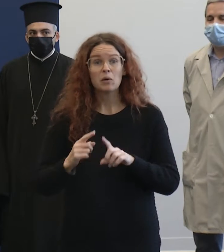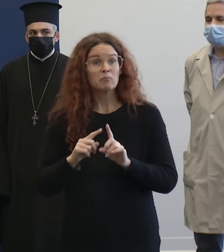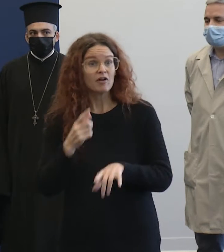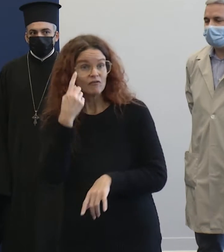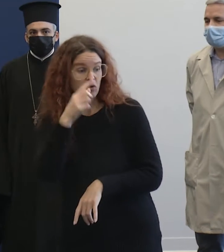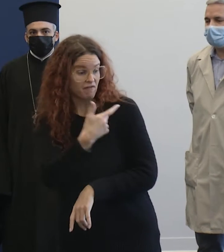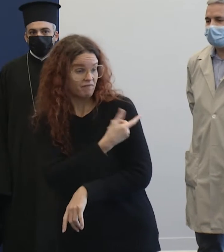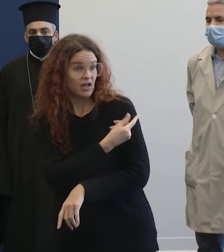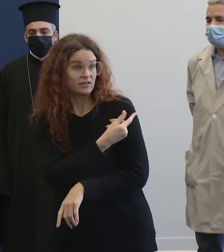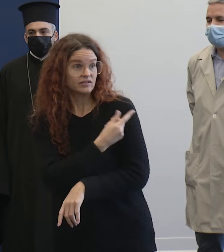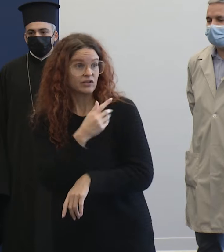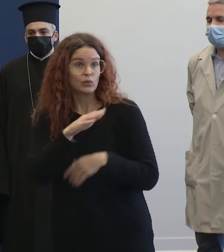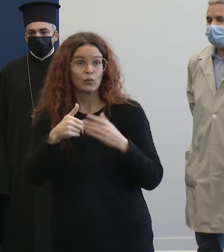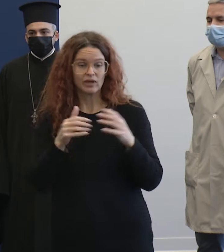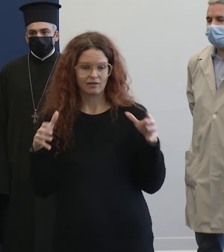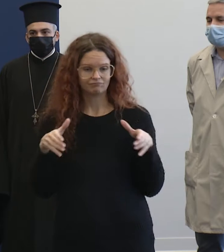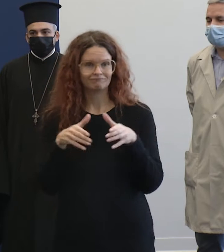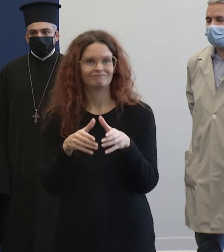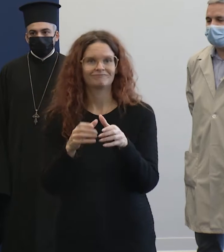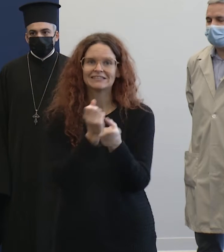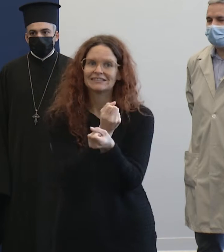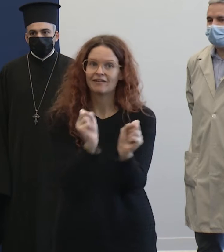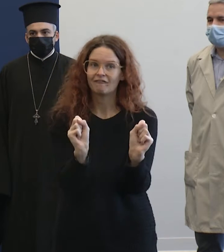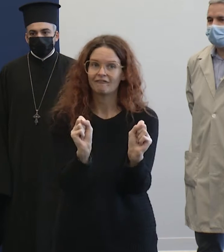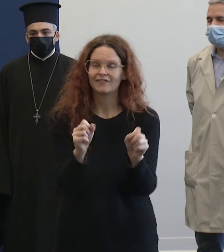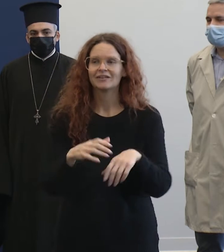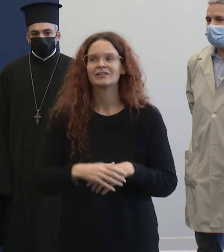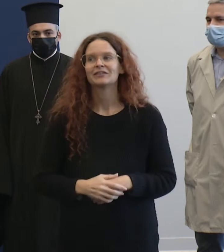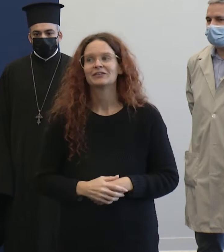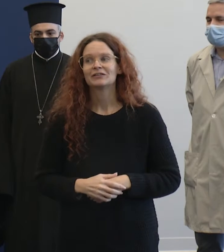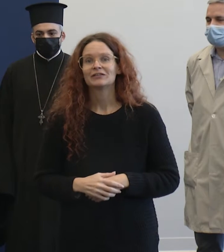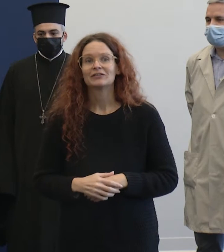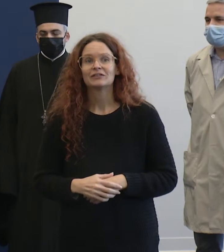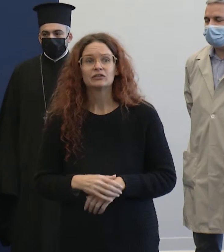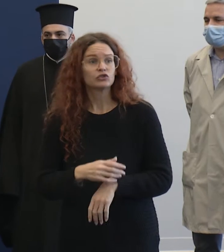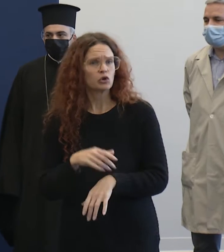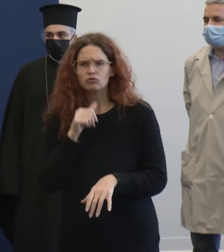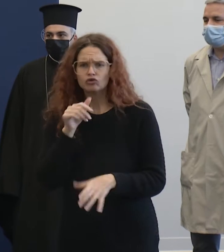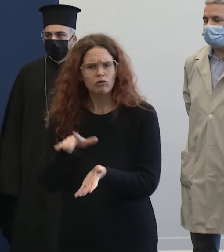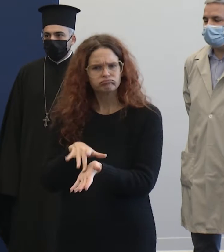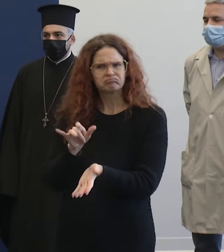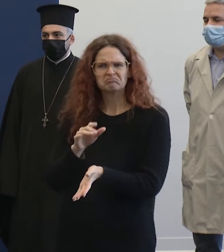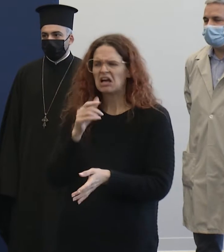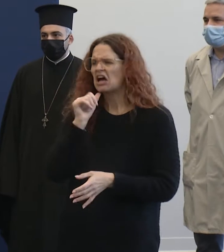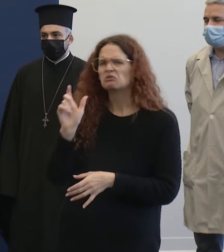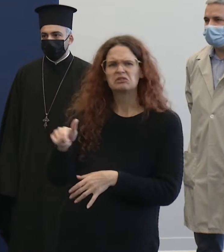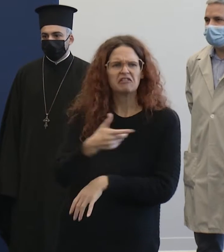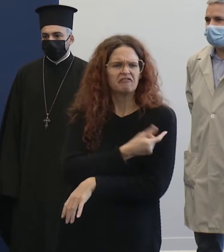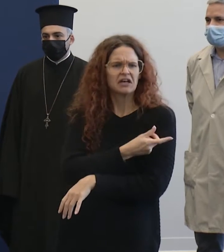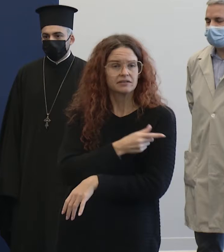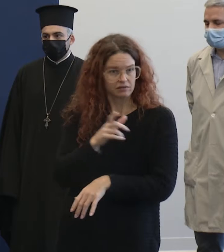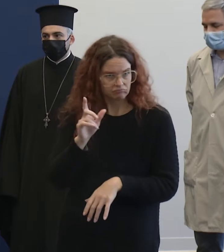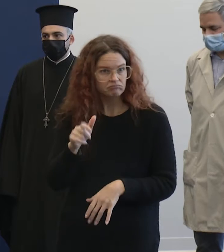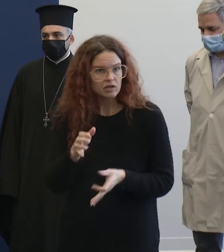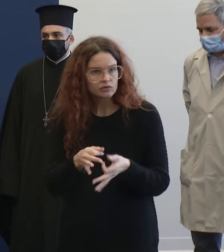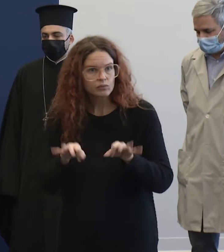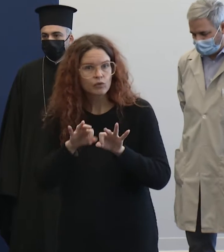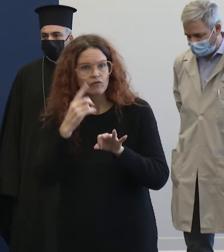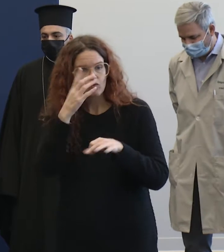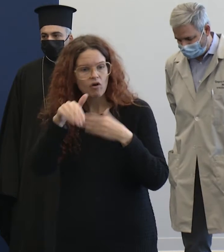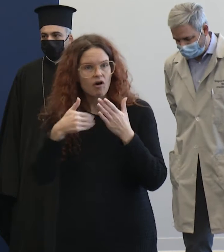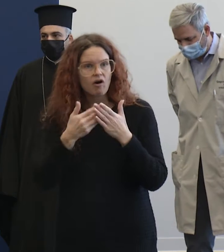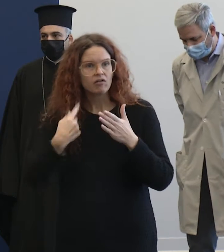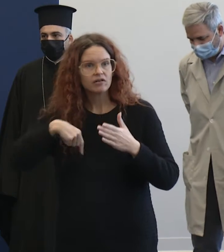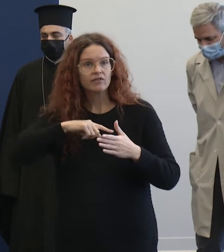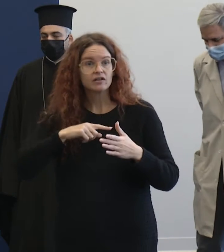now get together more safely. So let's not take vaccination for granted. It will take all of us to